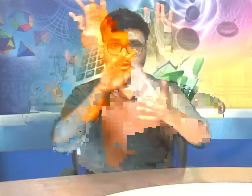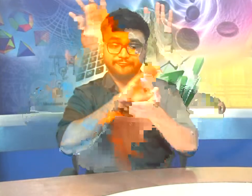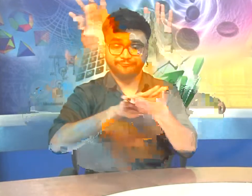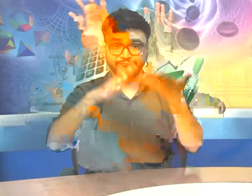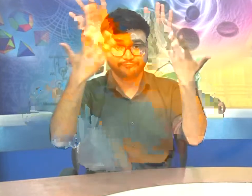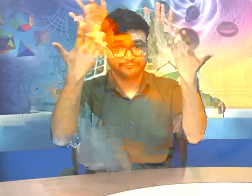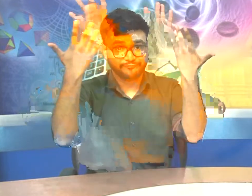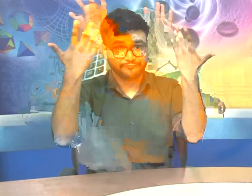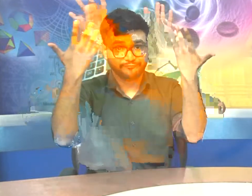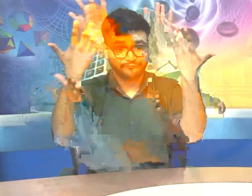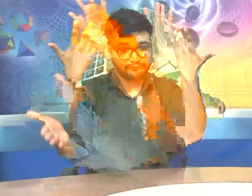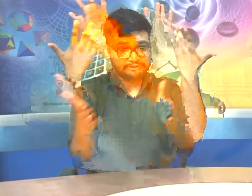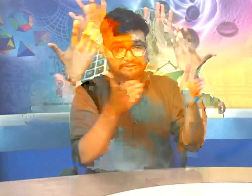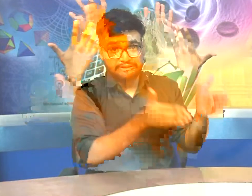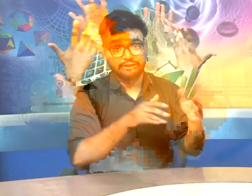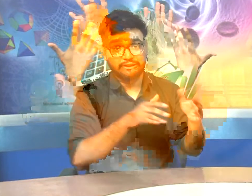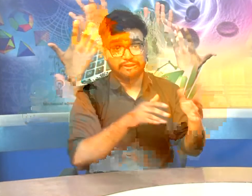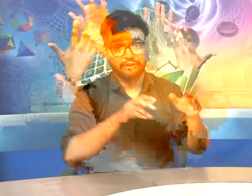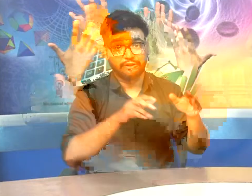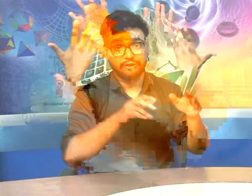We have learned our difficult words.